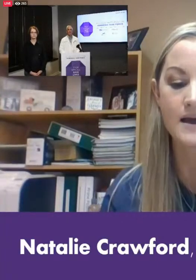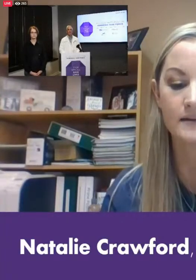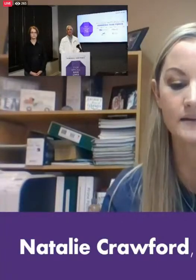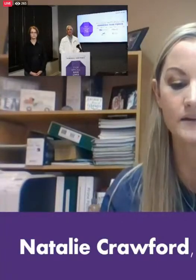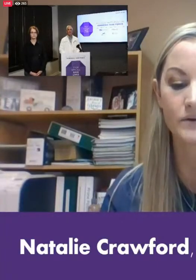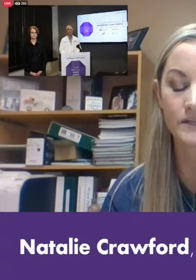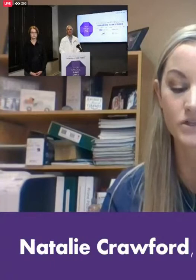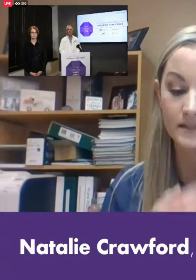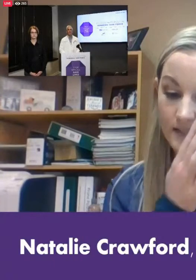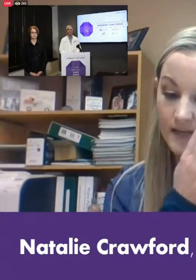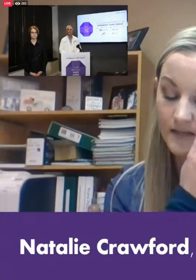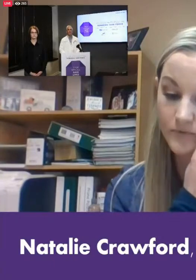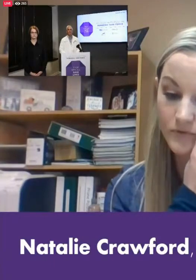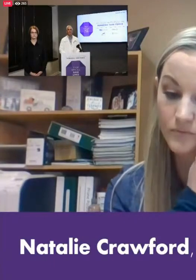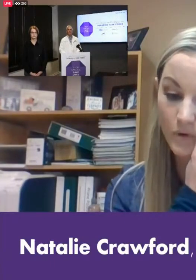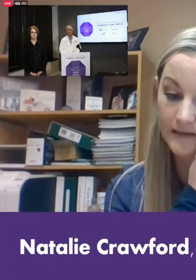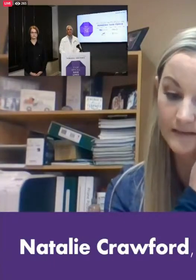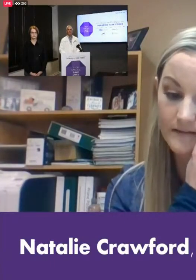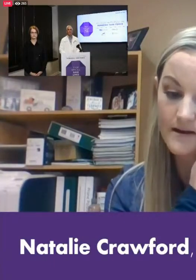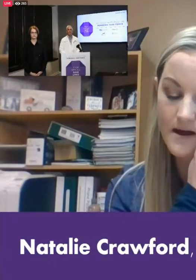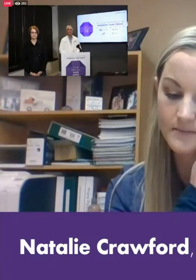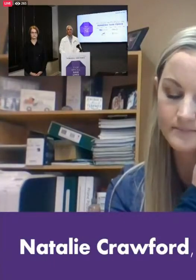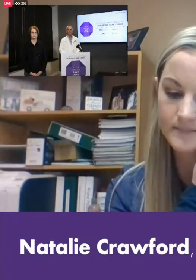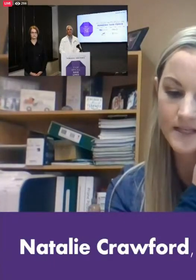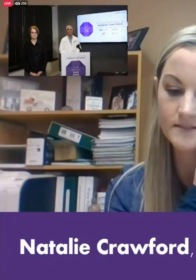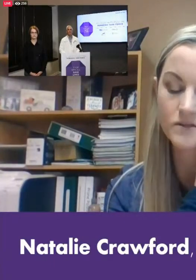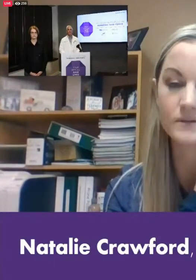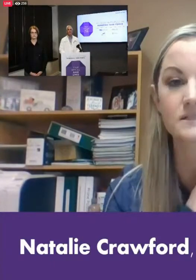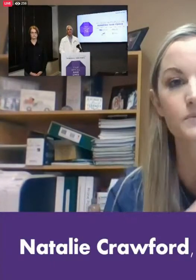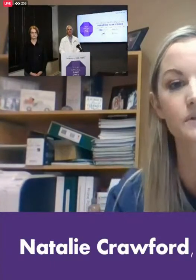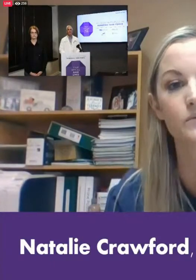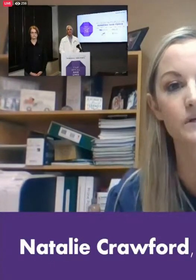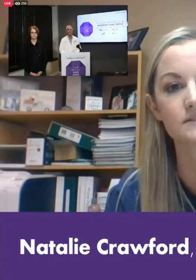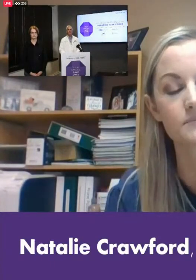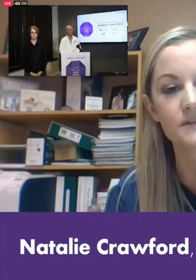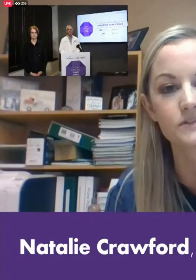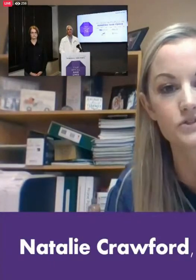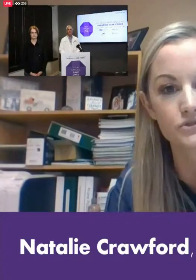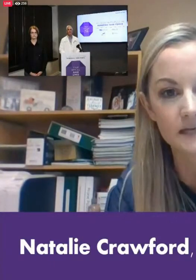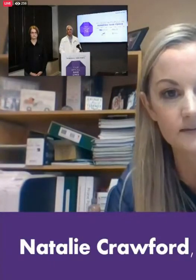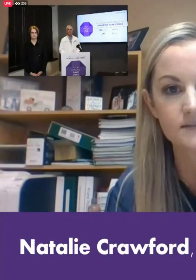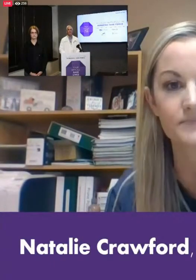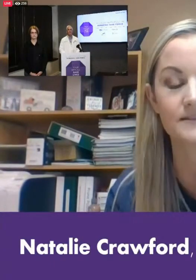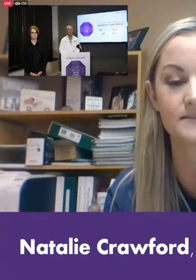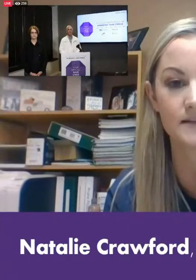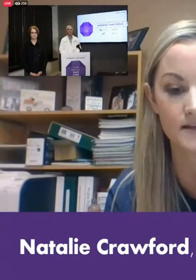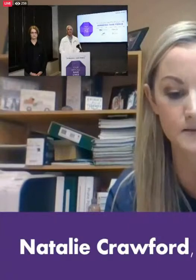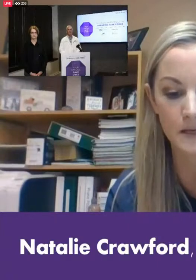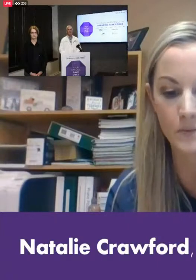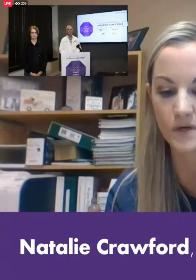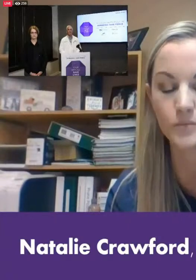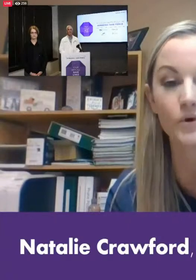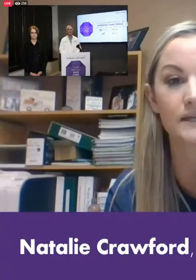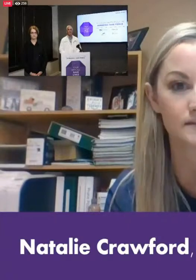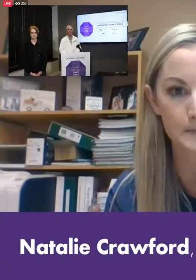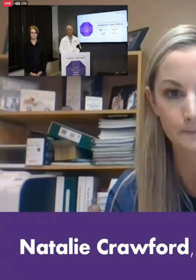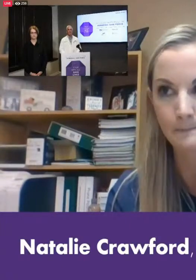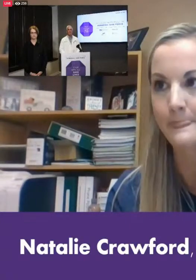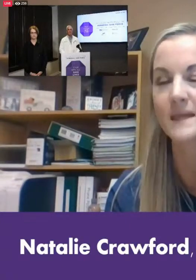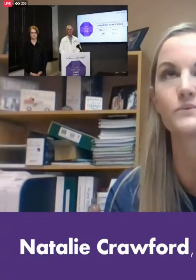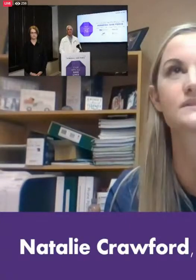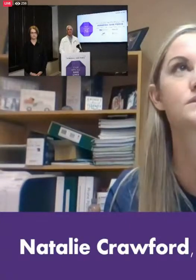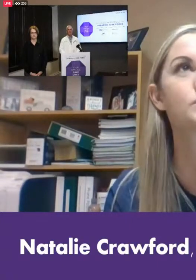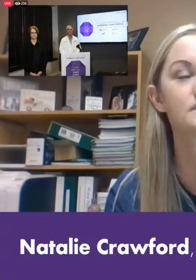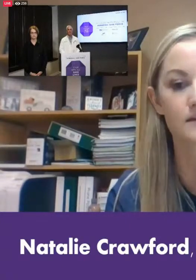So I tried to get him through the morning. He so desperately wanted something to drink, something to eat. He wanted